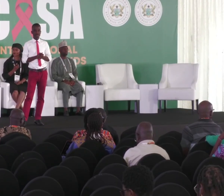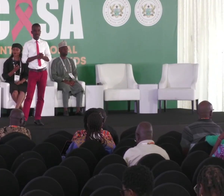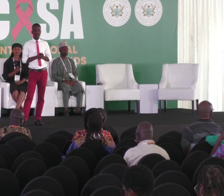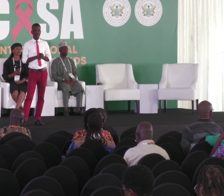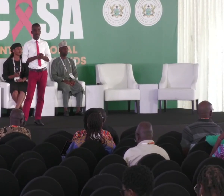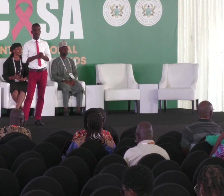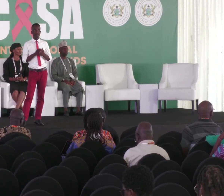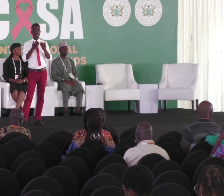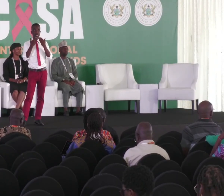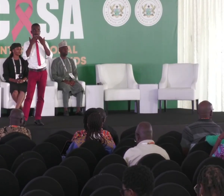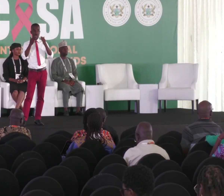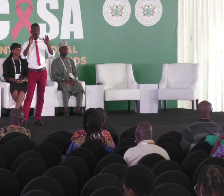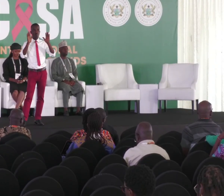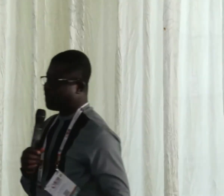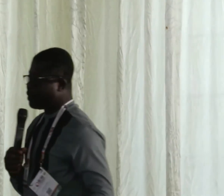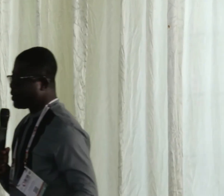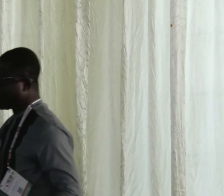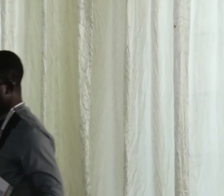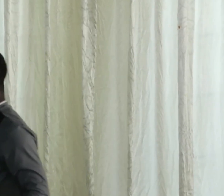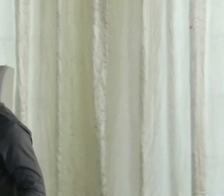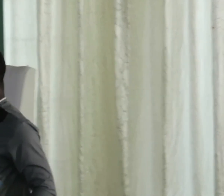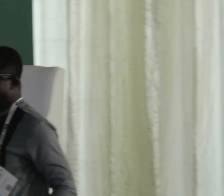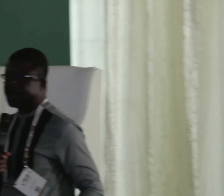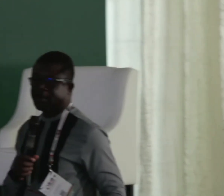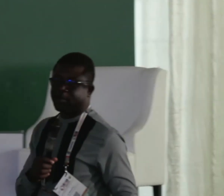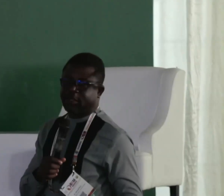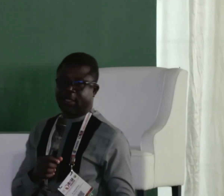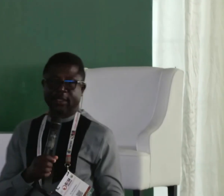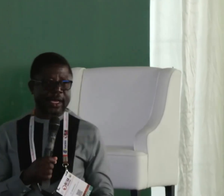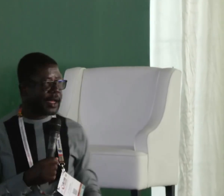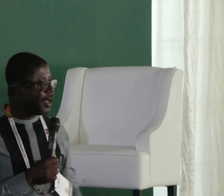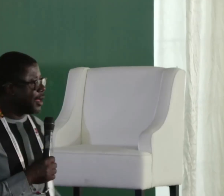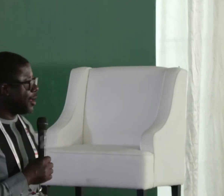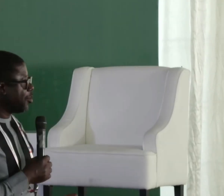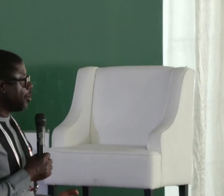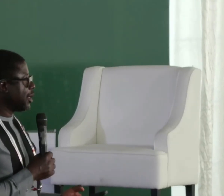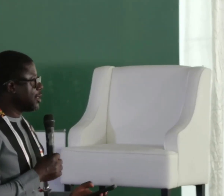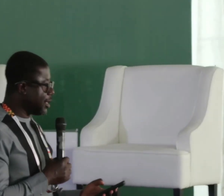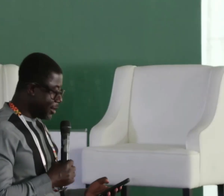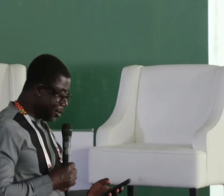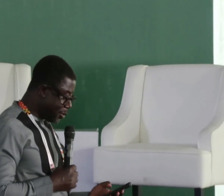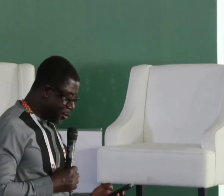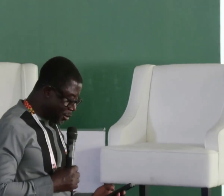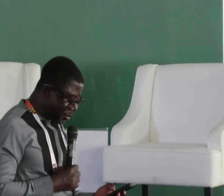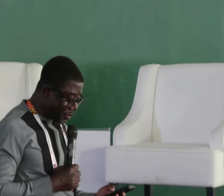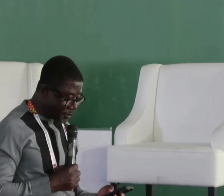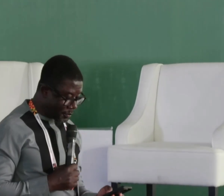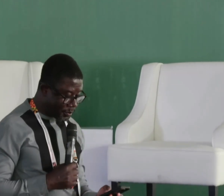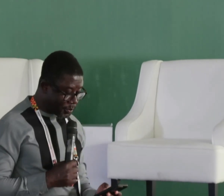Wonderful presentation. So we'll take our last presenter, Ms. Nancy Ruth.